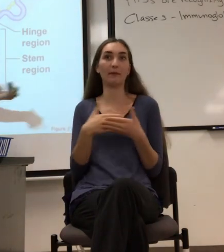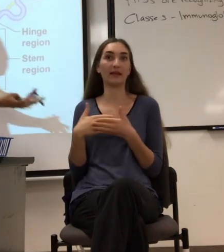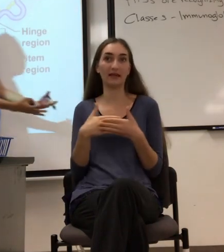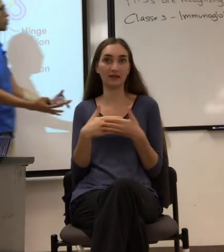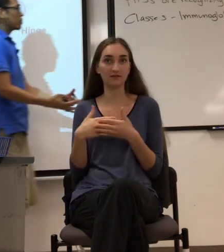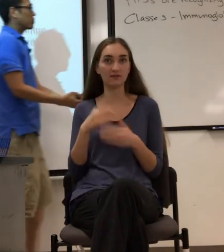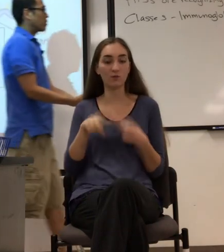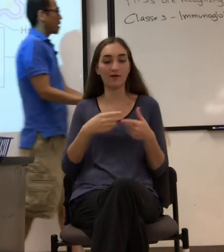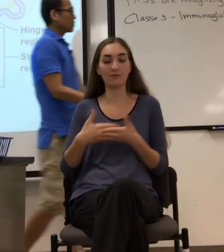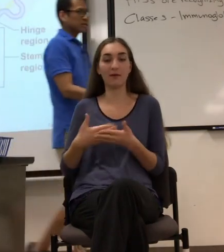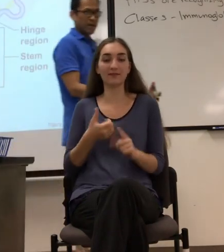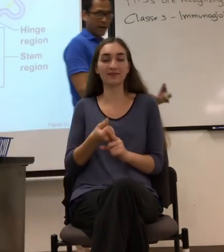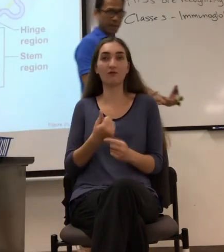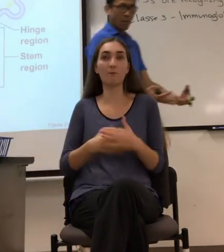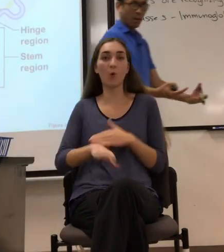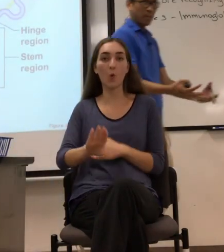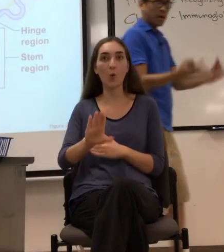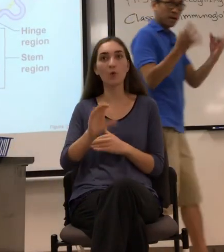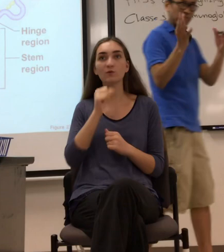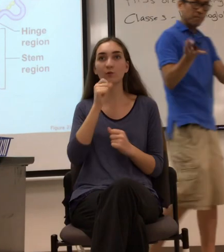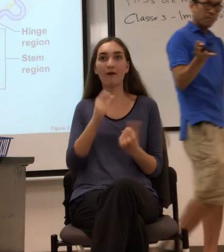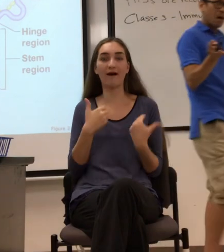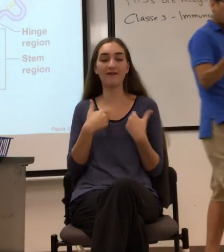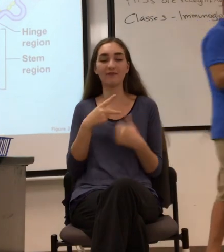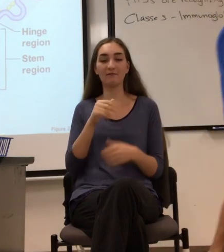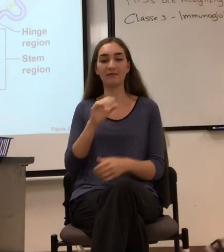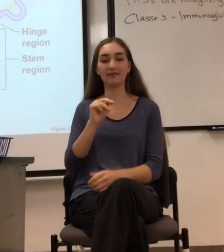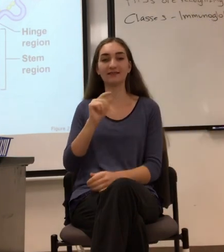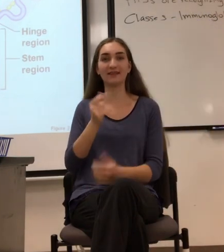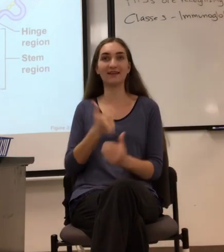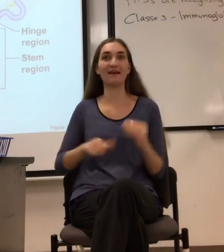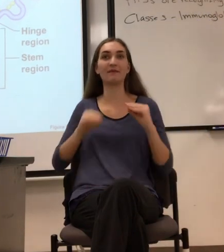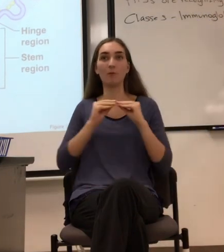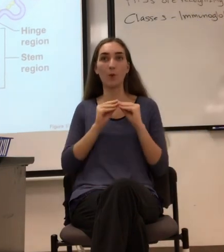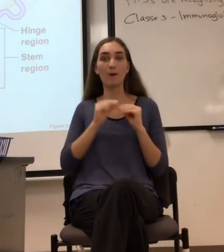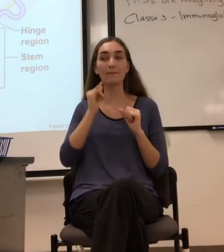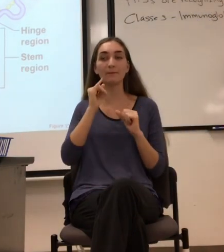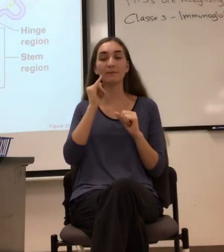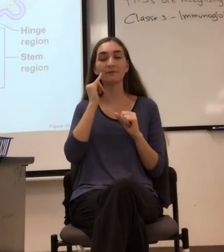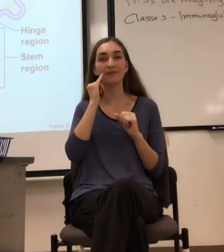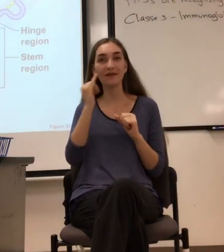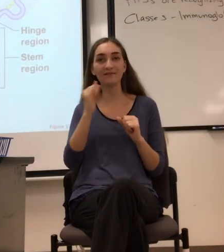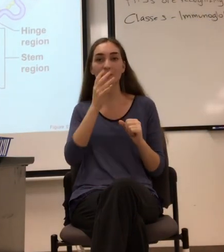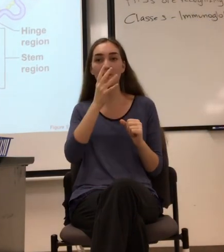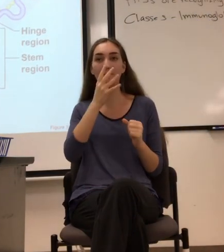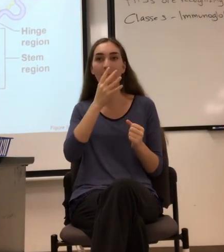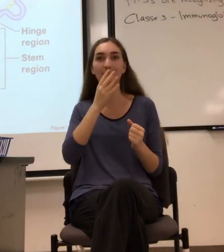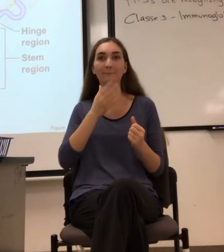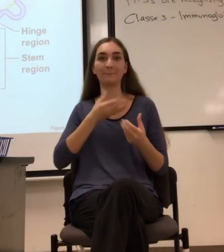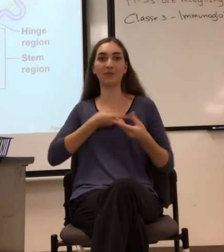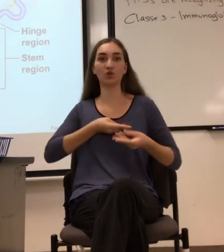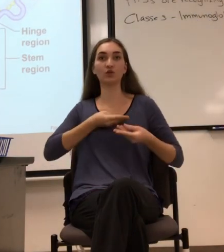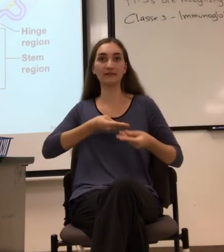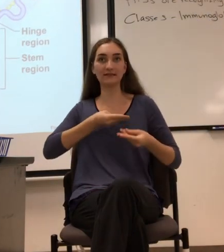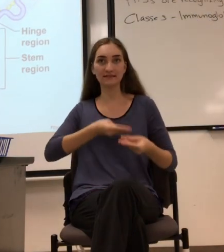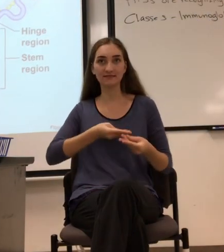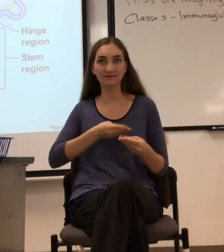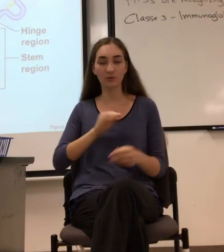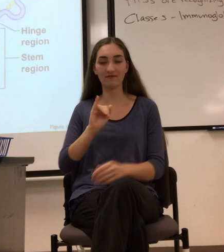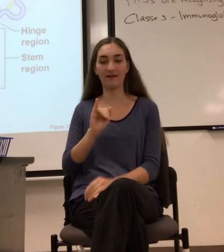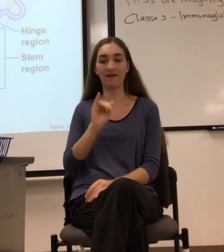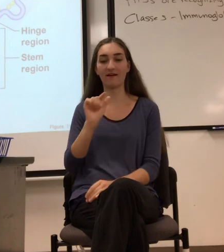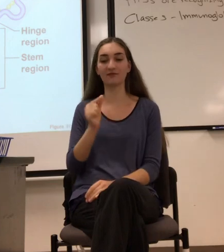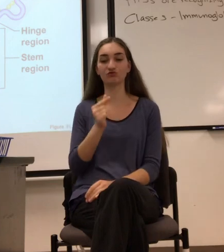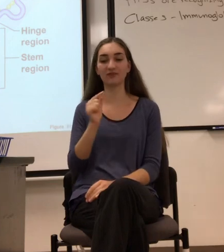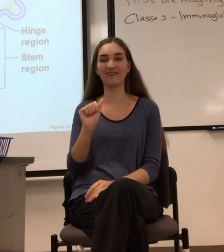Now, when baby's born, you don't have the placenta anymore. But if mom nurses, there's IgAs, that class of protein